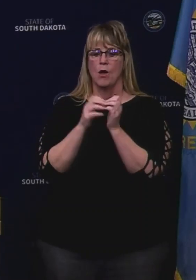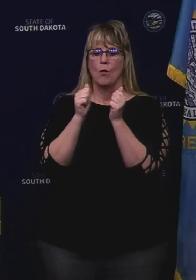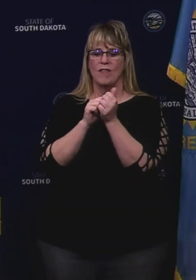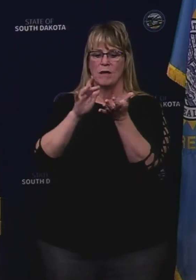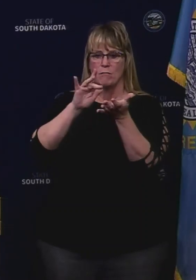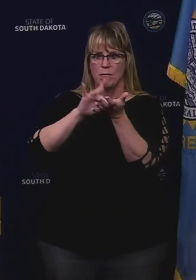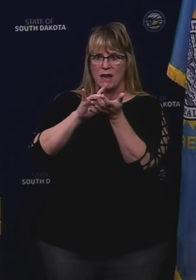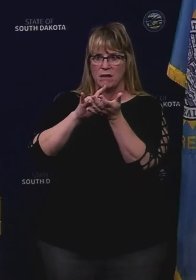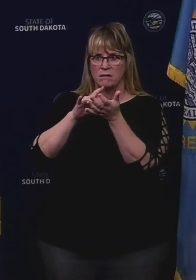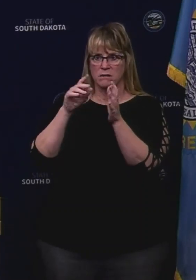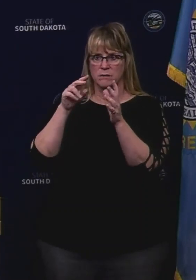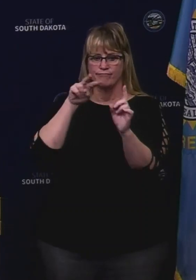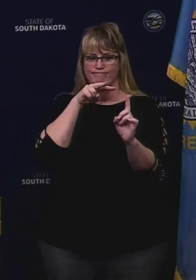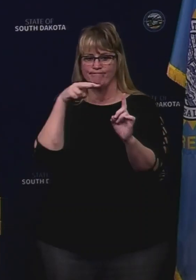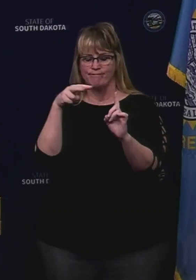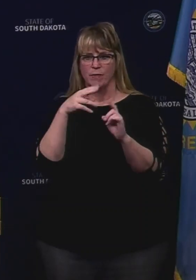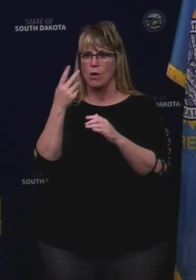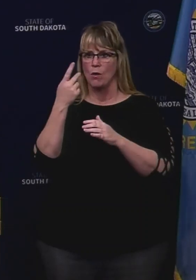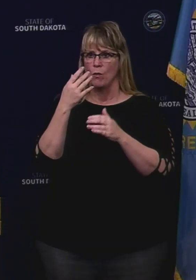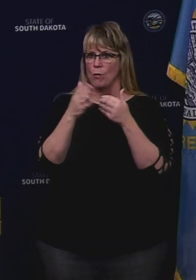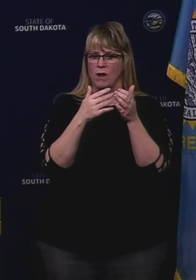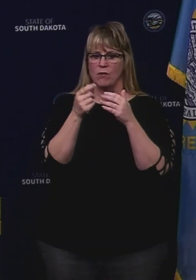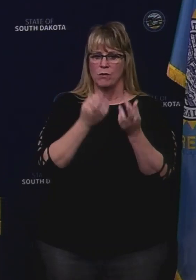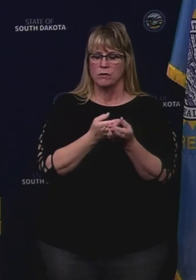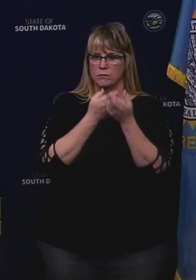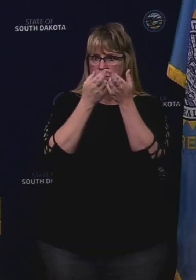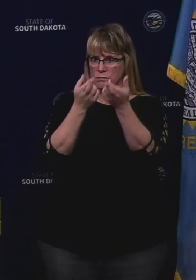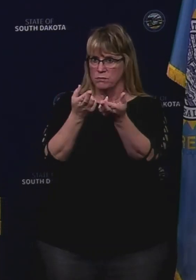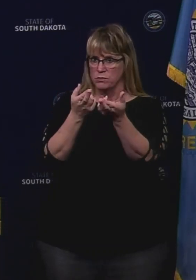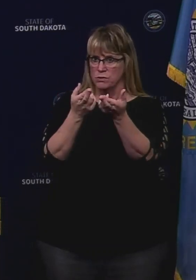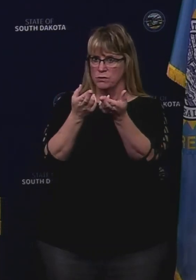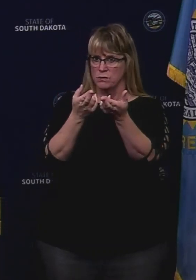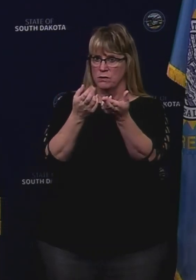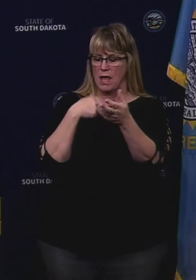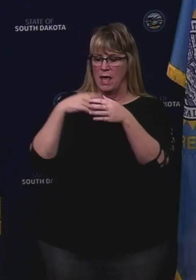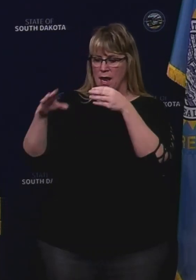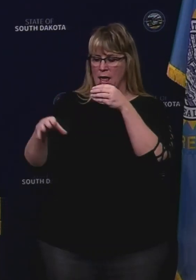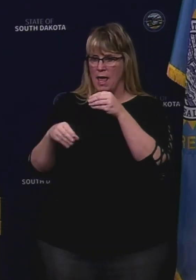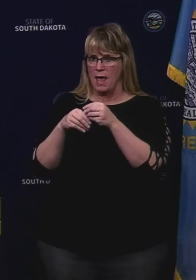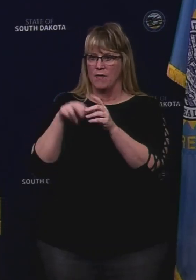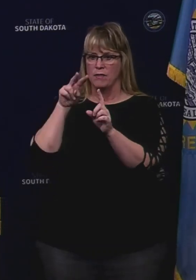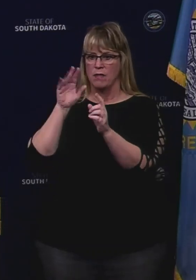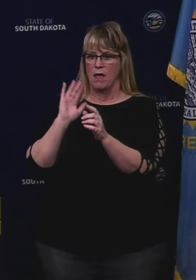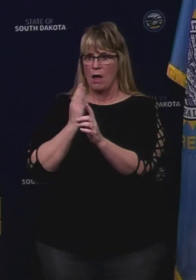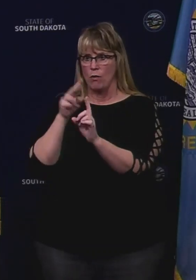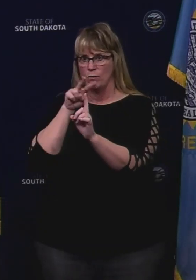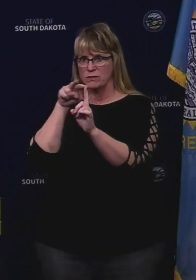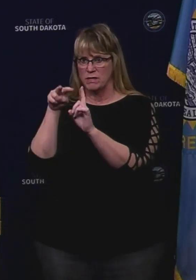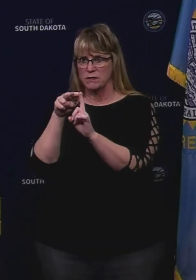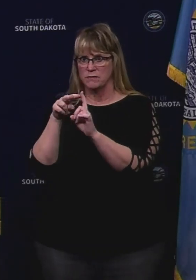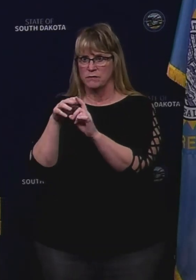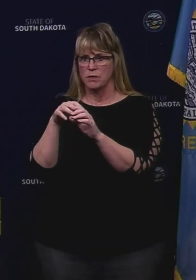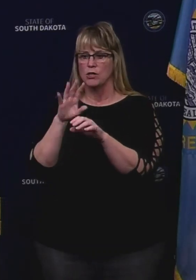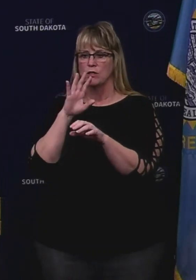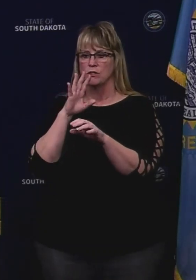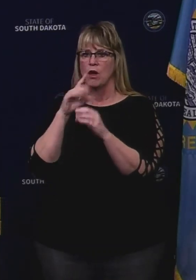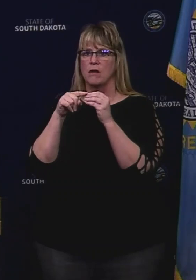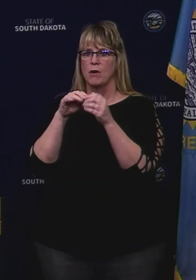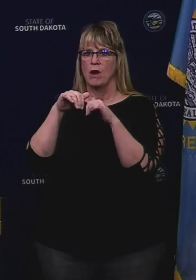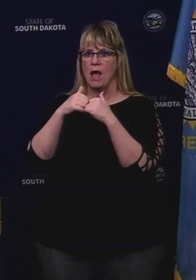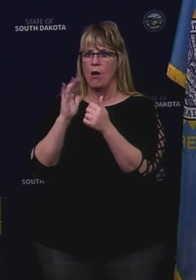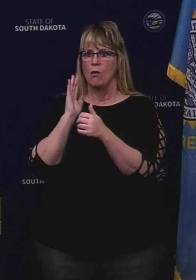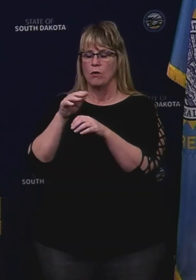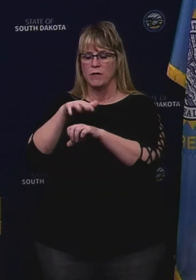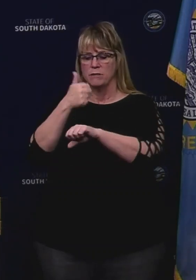medical viewpoint. We will then take whatever those recommendations are and add a perspective to it and lay out the groundwork for how it will